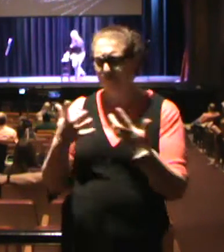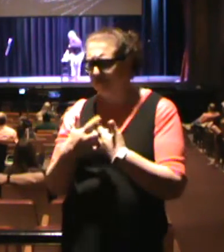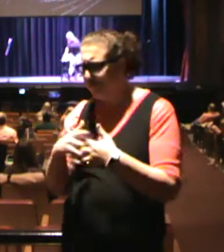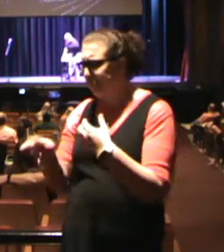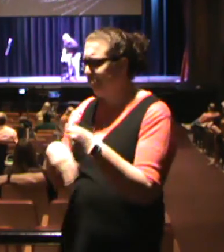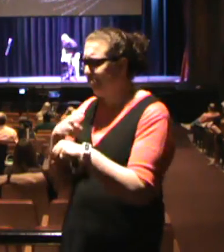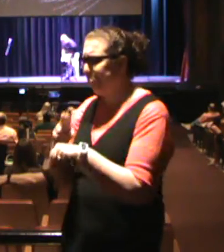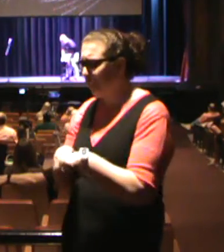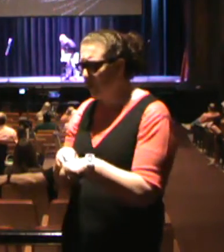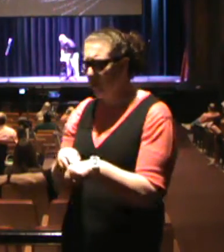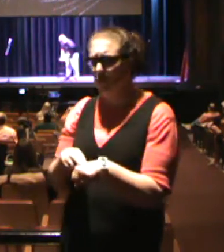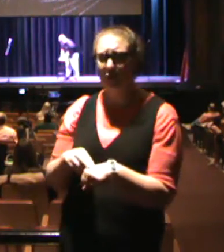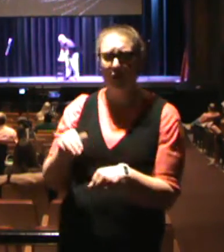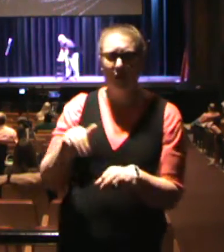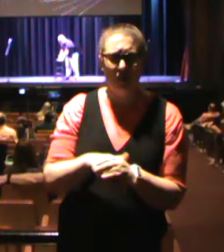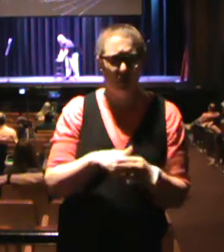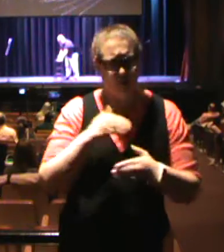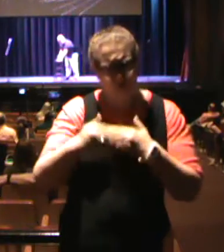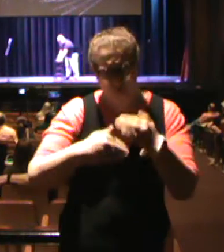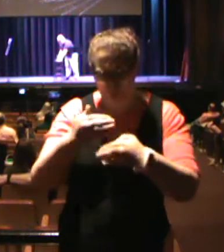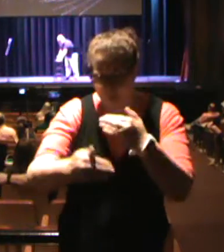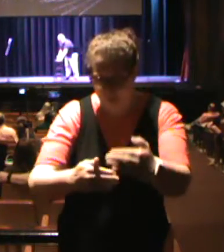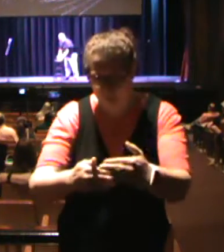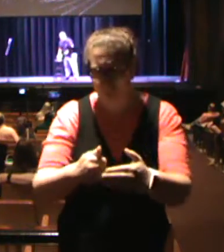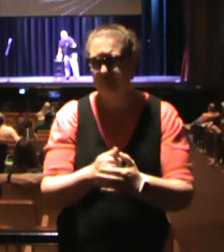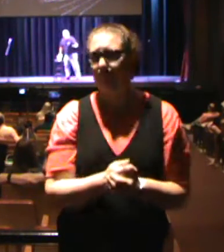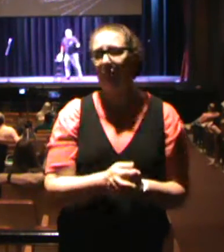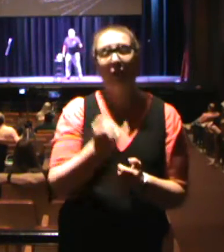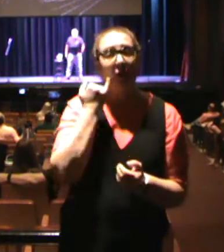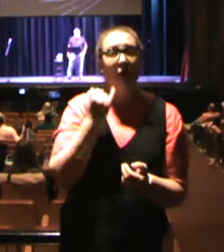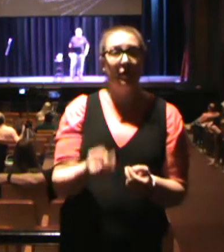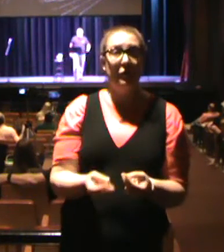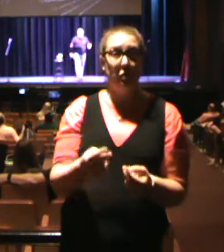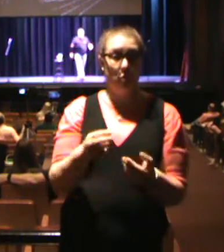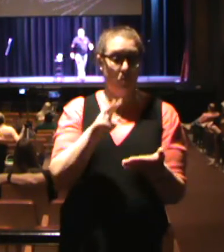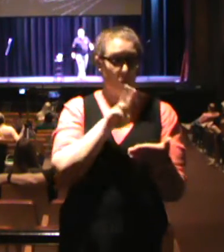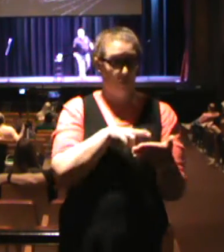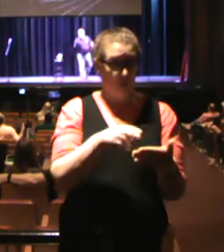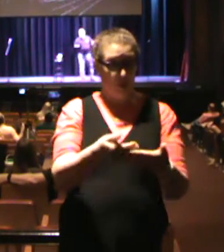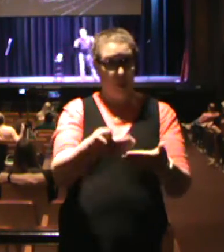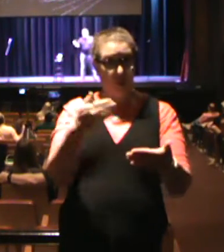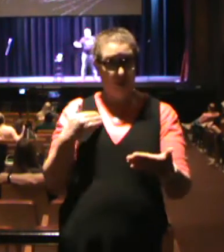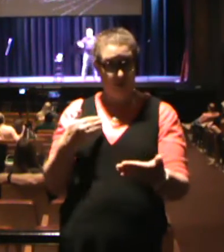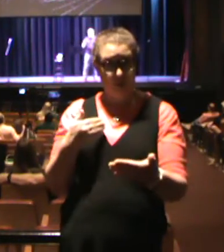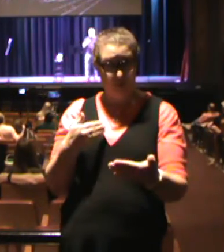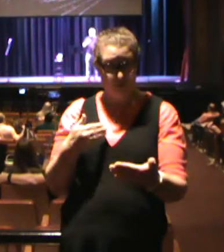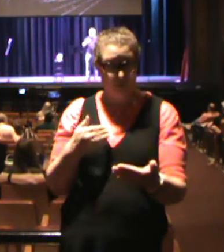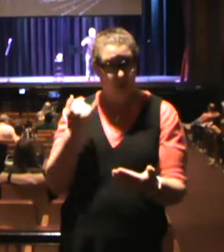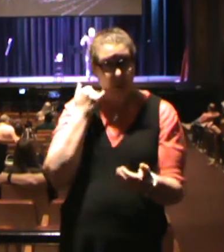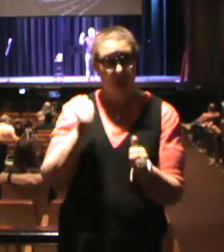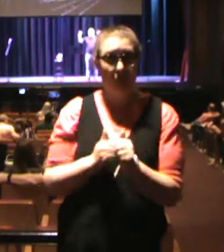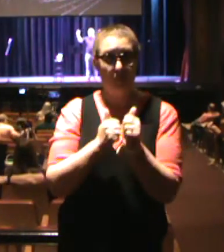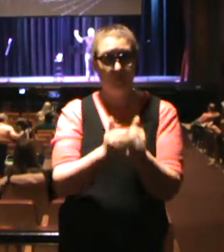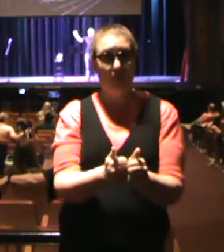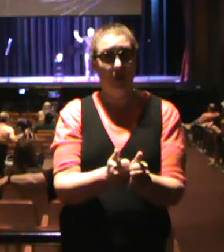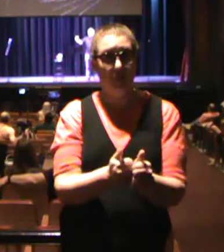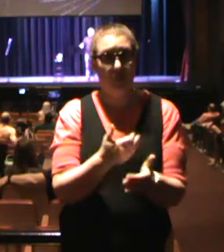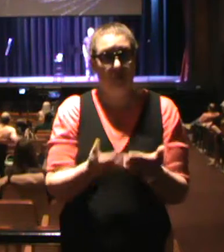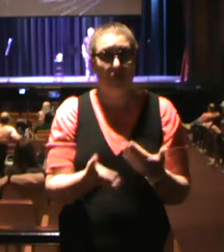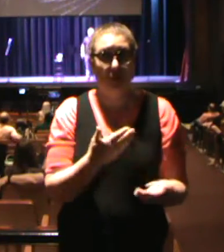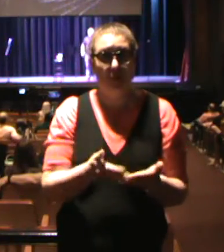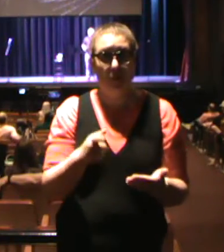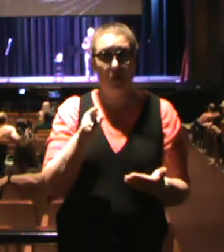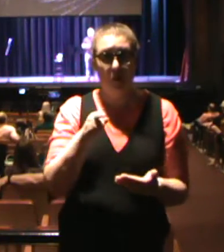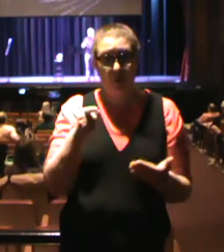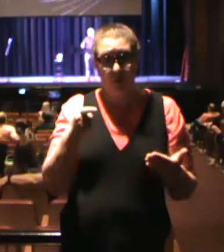naturally into what's called successful book writing. If you go back to Nehemiah, you'll see, if you've been following with us, maybe you're newer